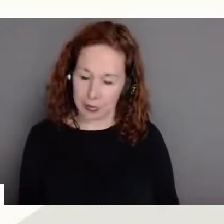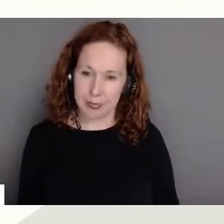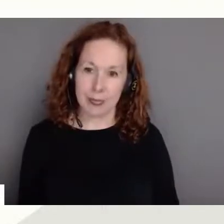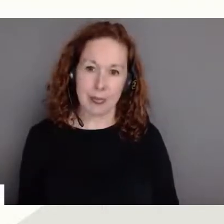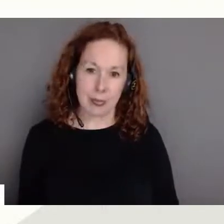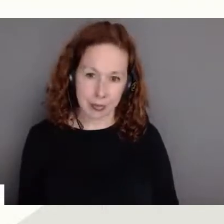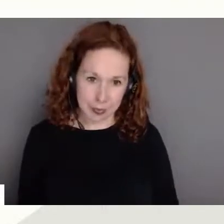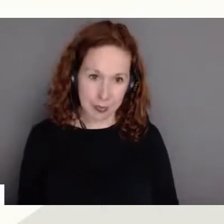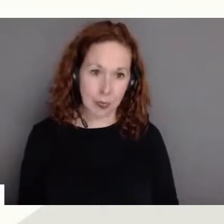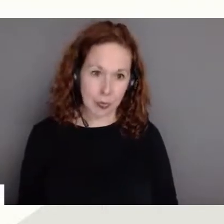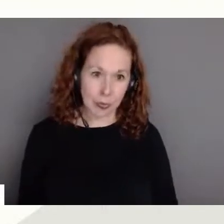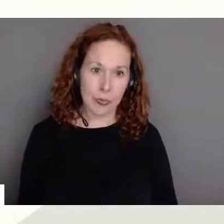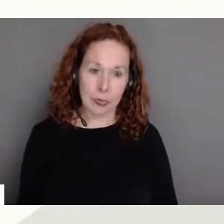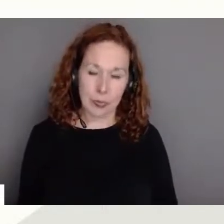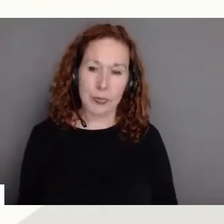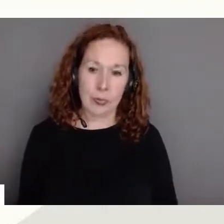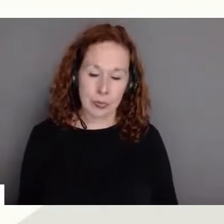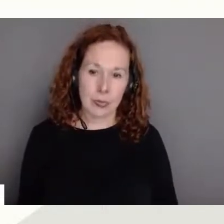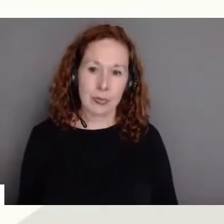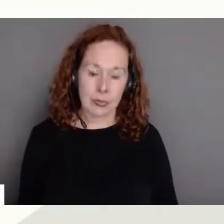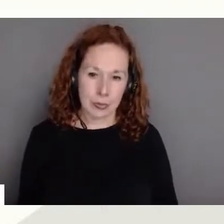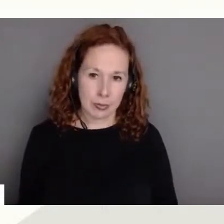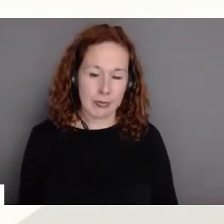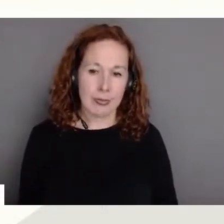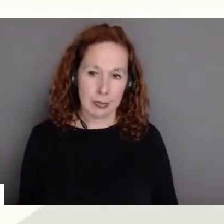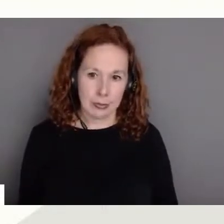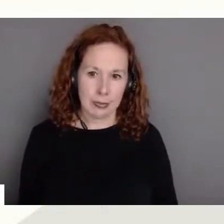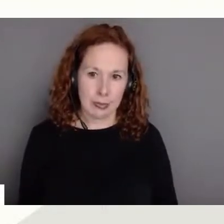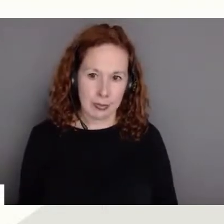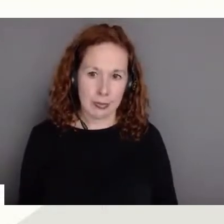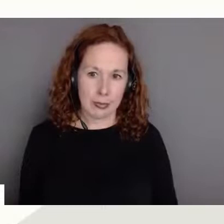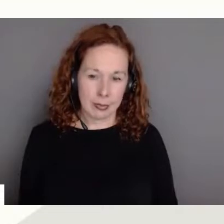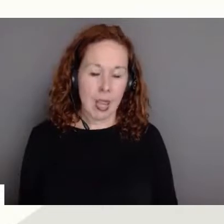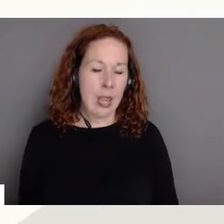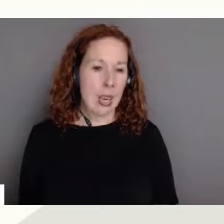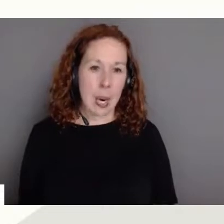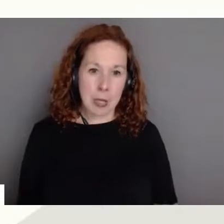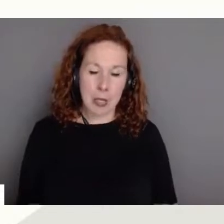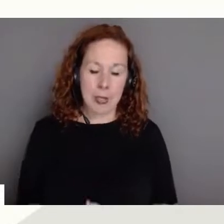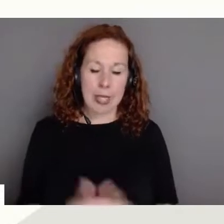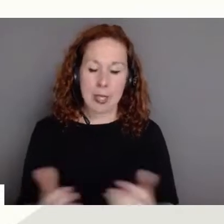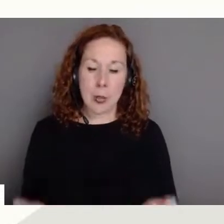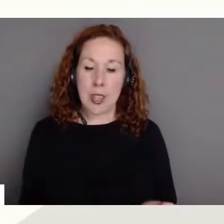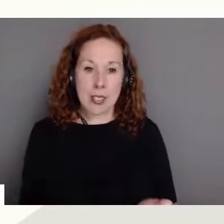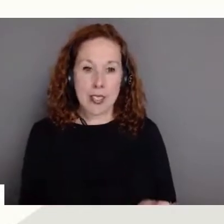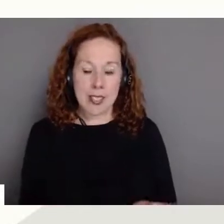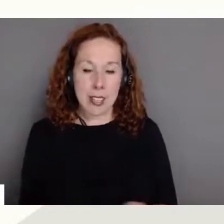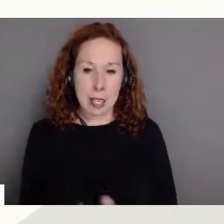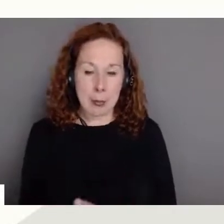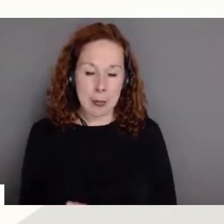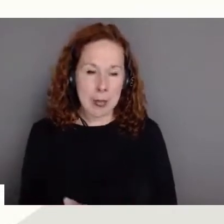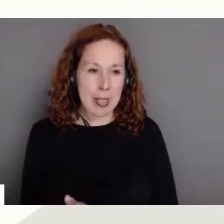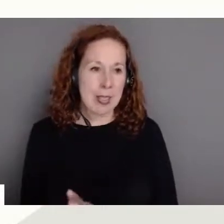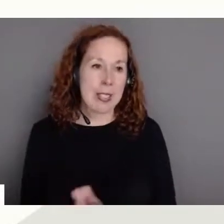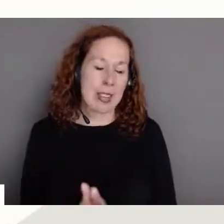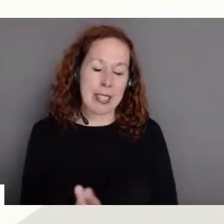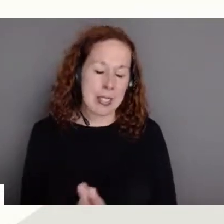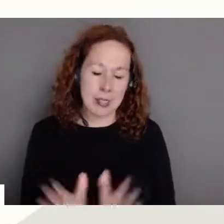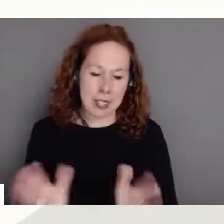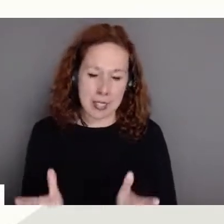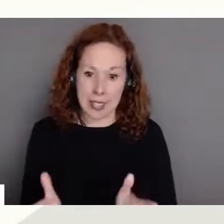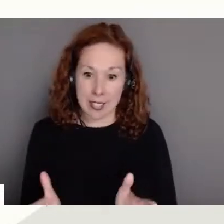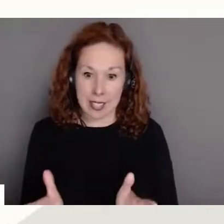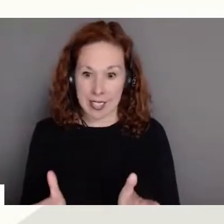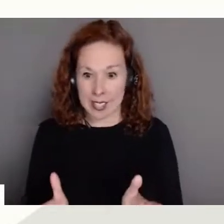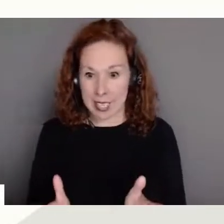conversation to create more community around what we're talking about. Absolutely. So this is this. I